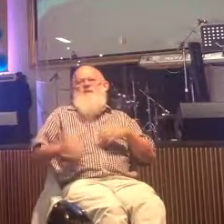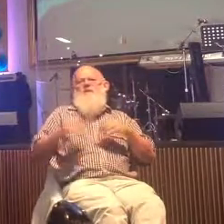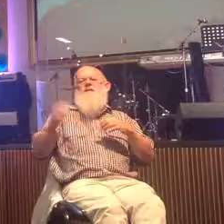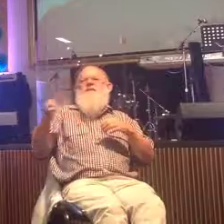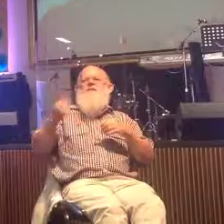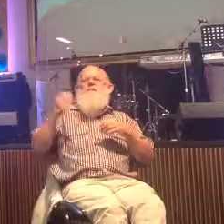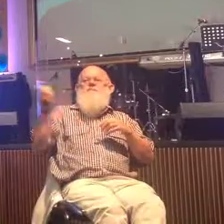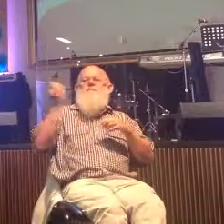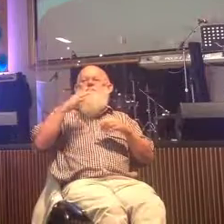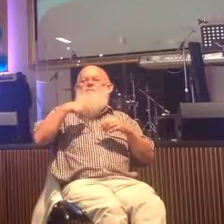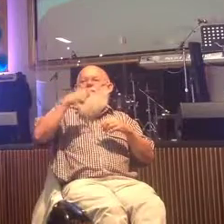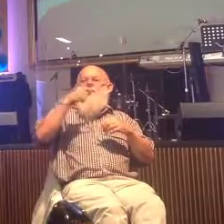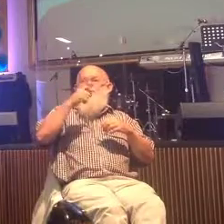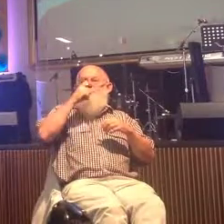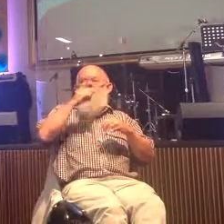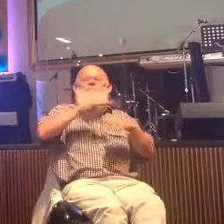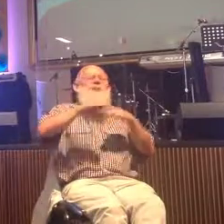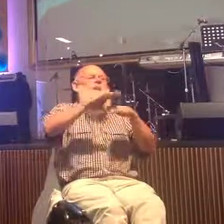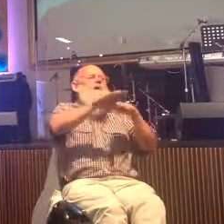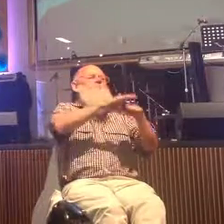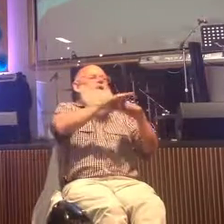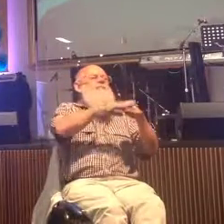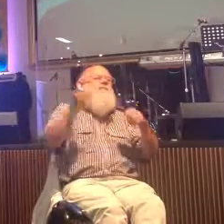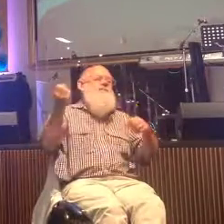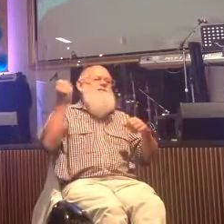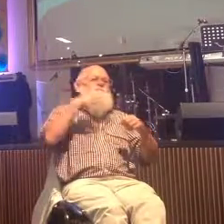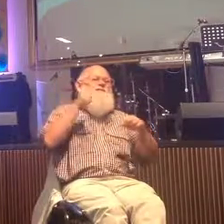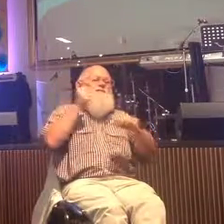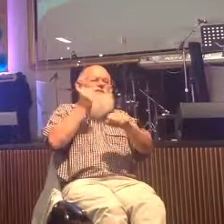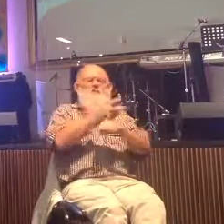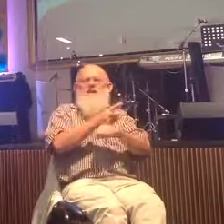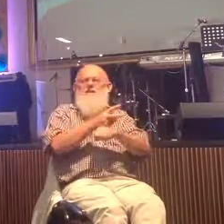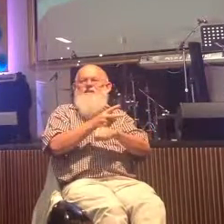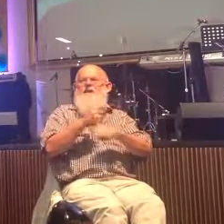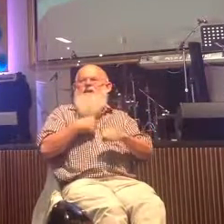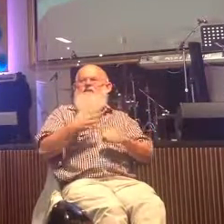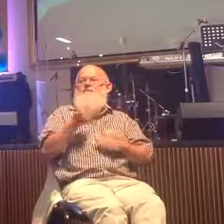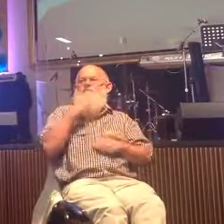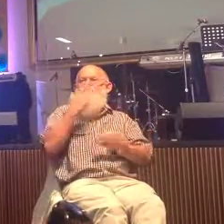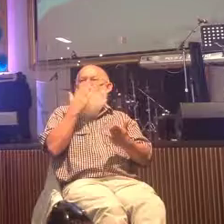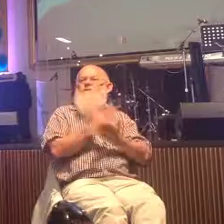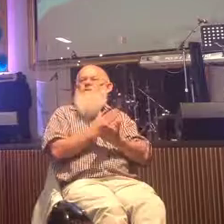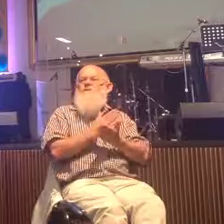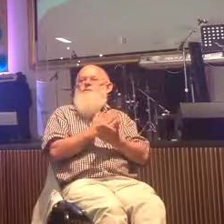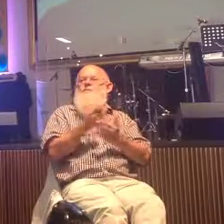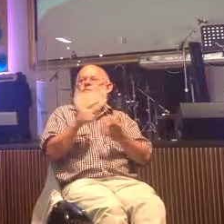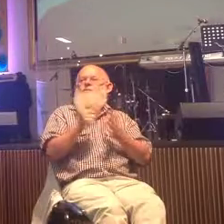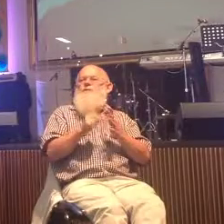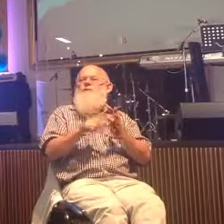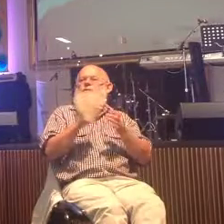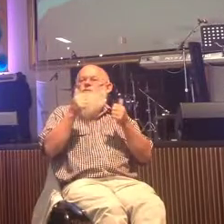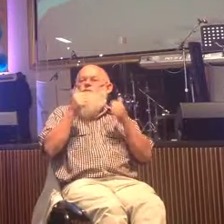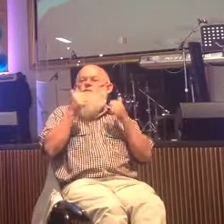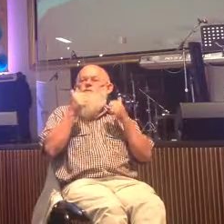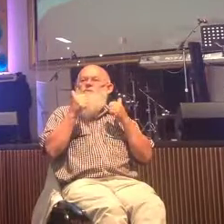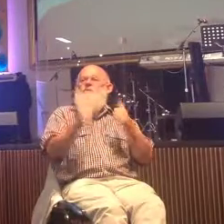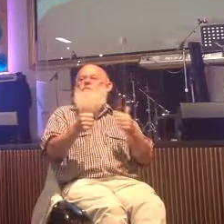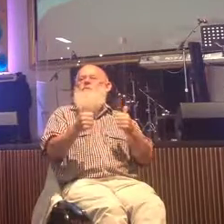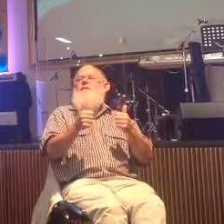temptation thing we pops up in our life is a spiritual attack. I've got to be honest, we do a pretty good job at stuffing up on our